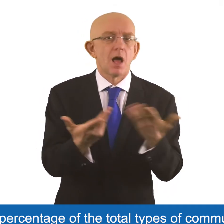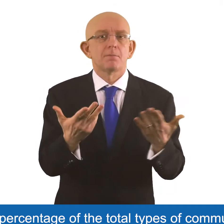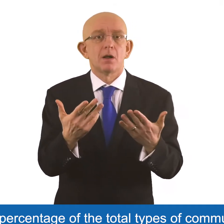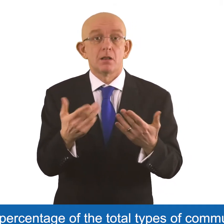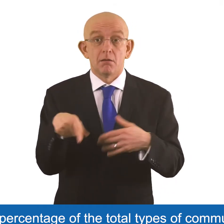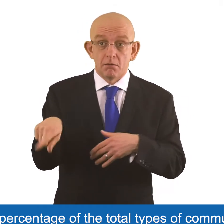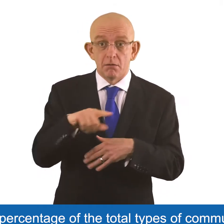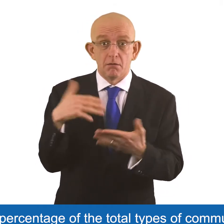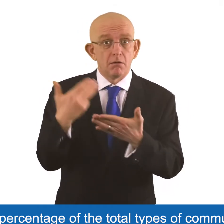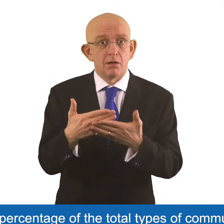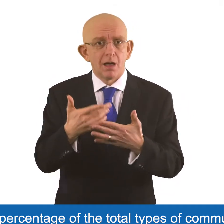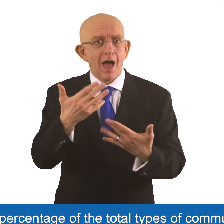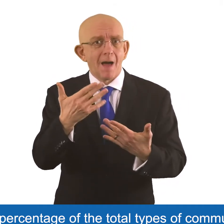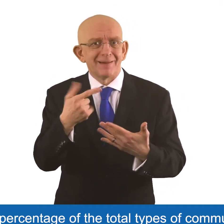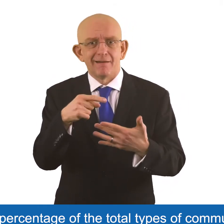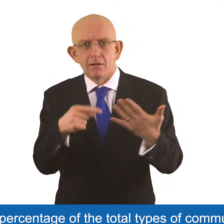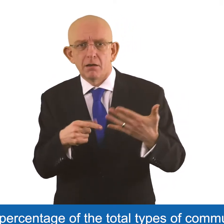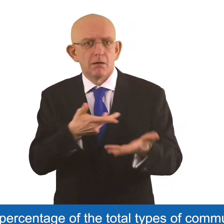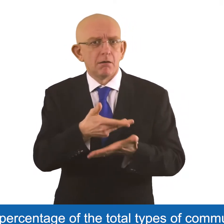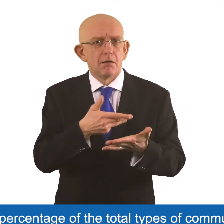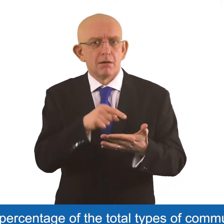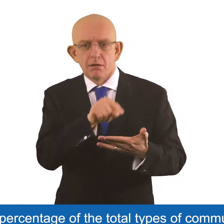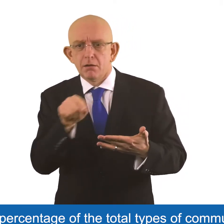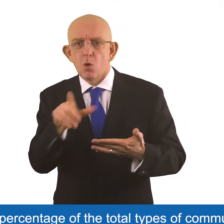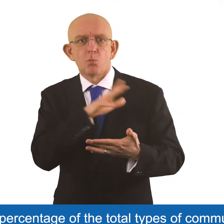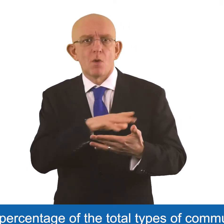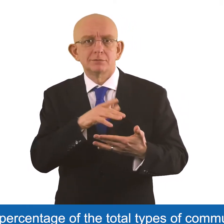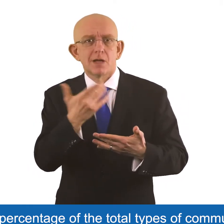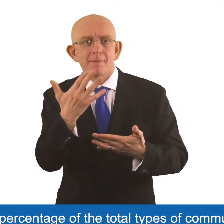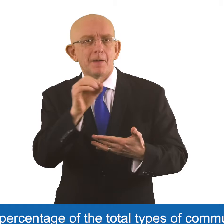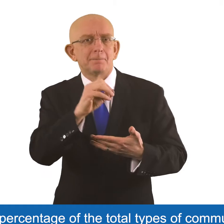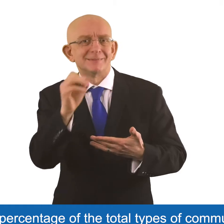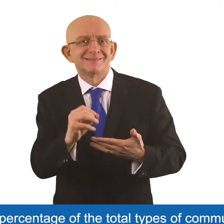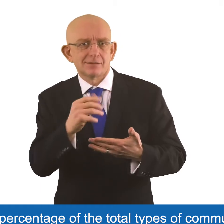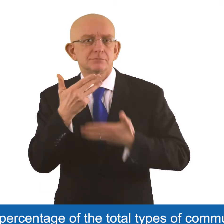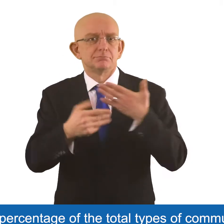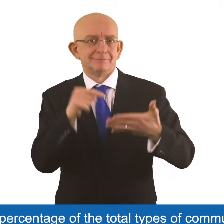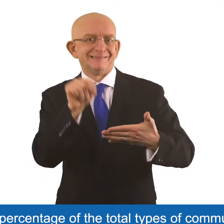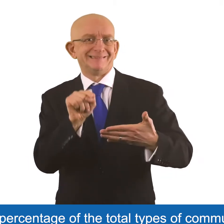example, the percentage of the total types of communication created. Close brackets.